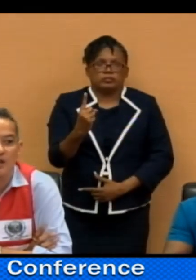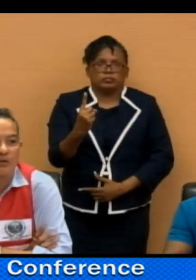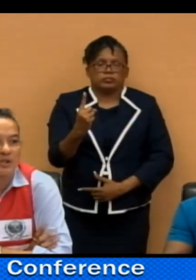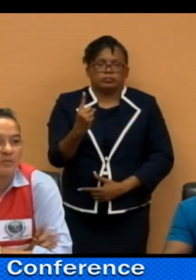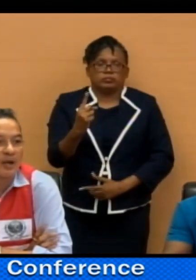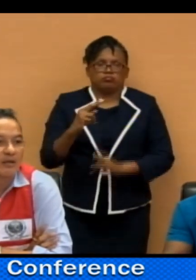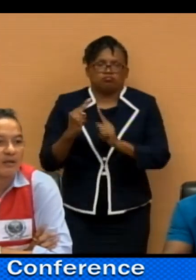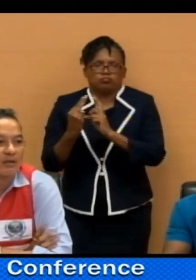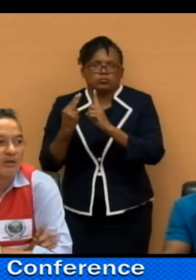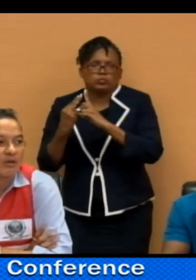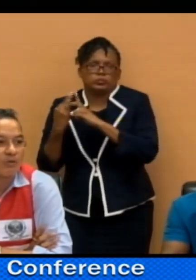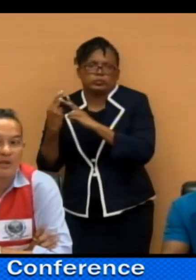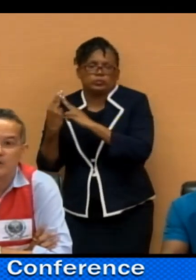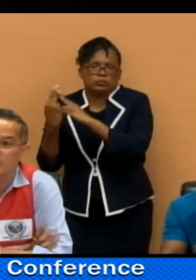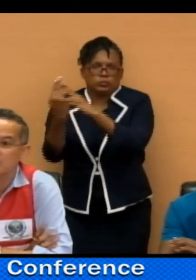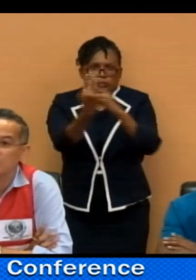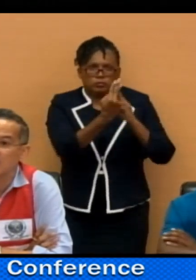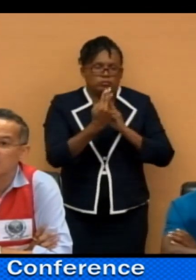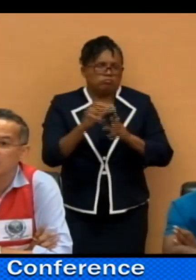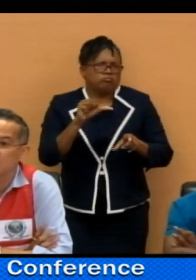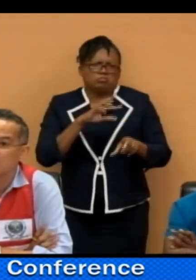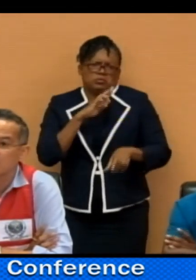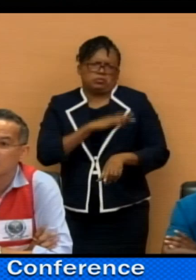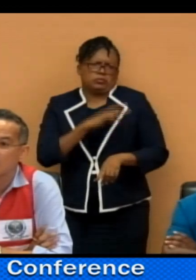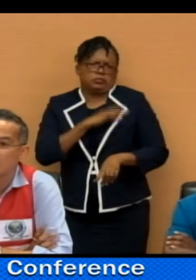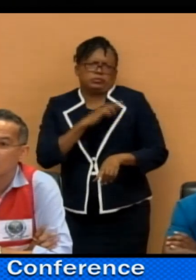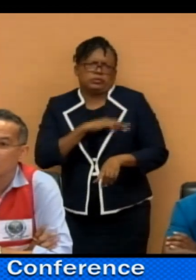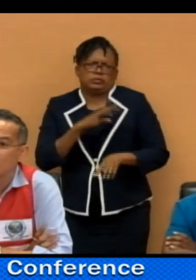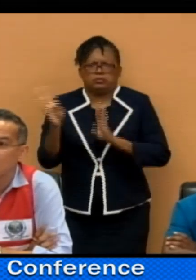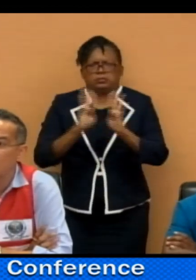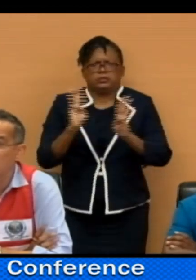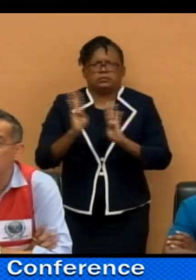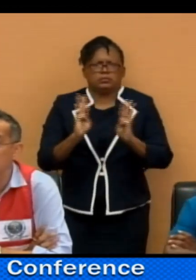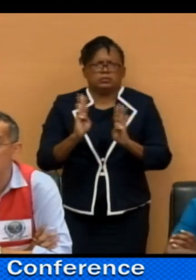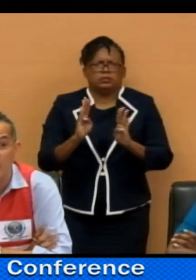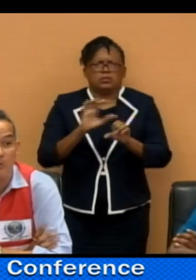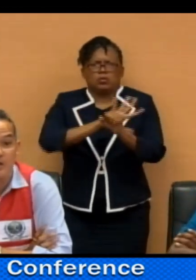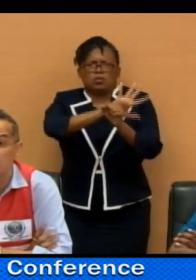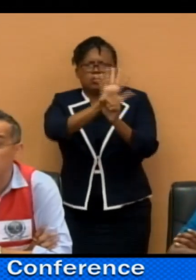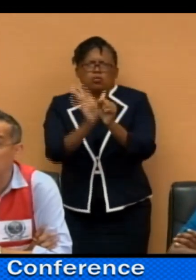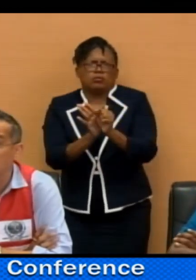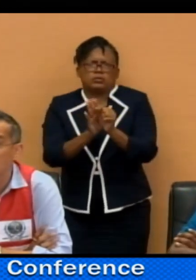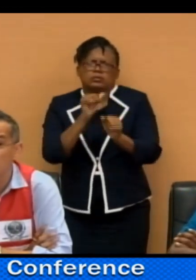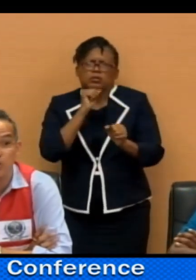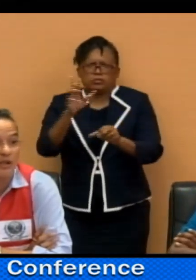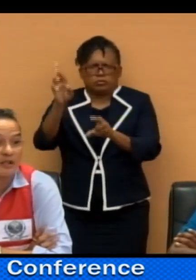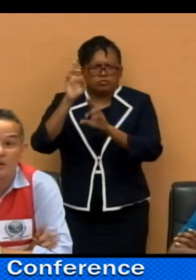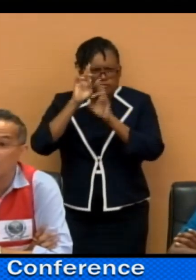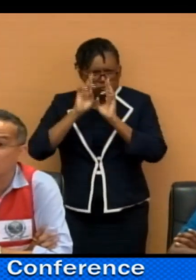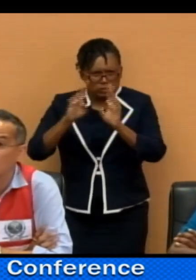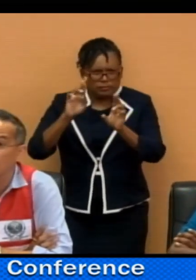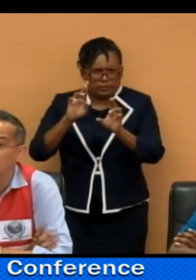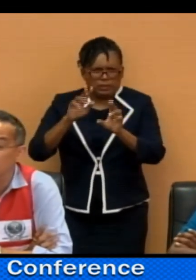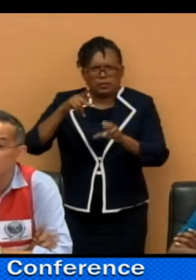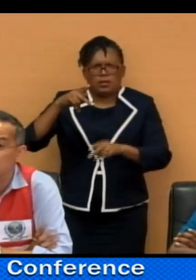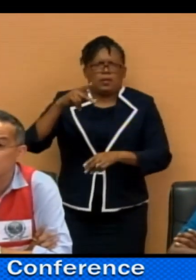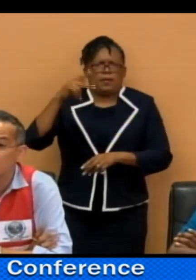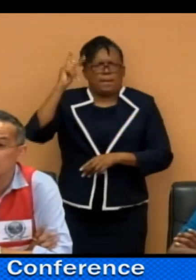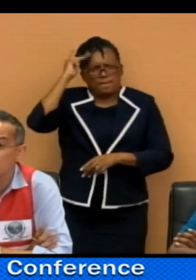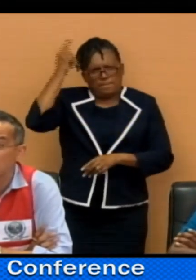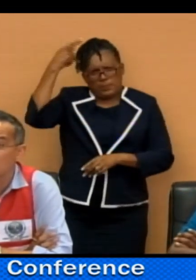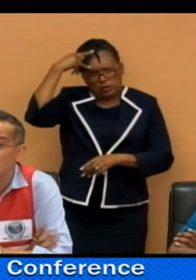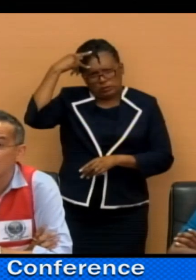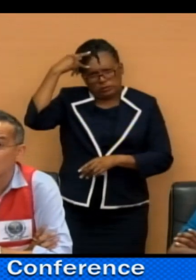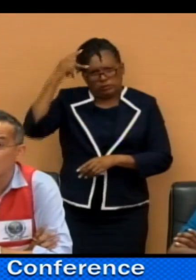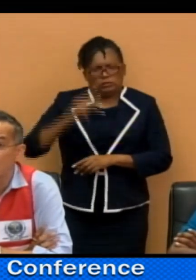COVID does not respect religious behaviors. COVID does not respect political